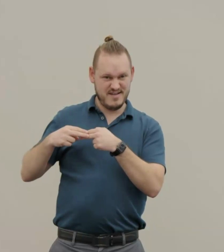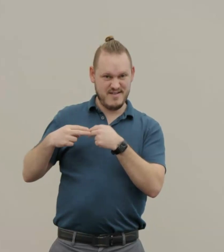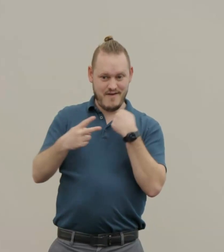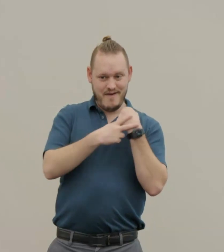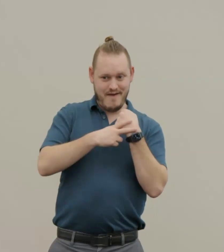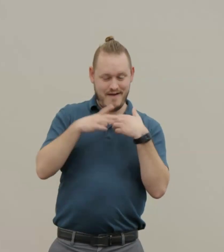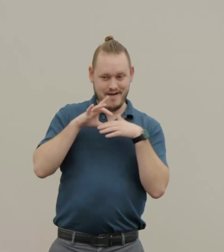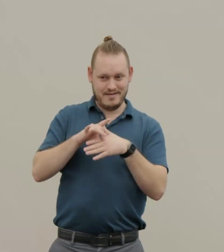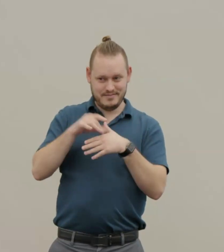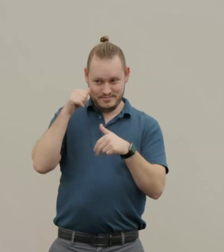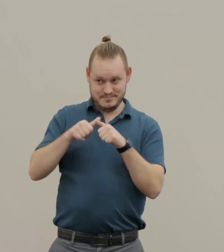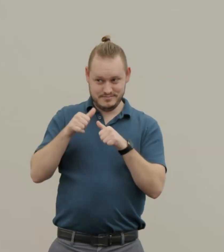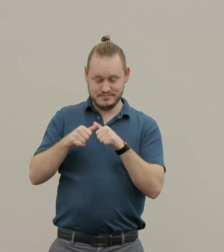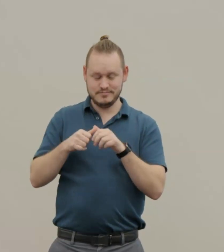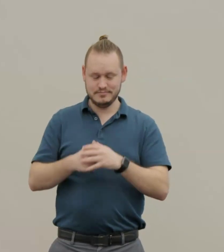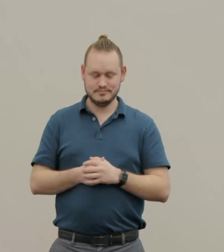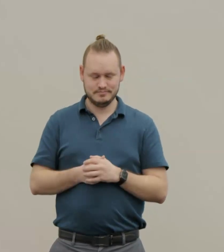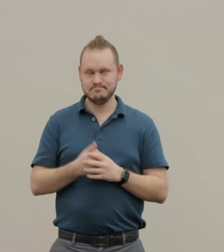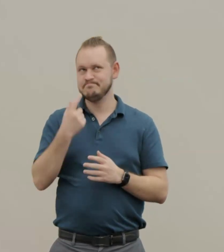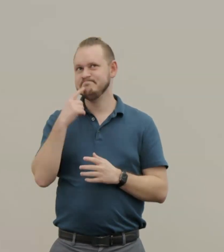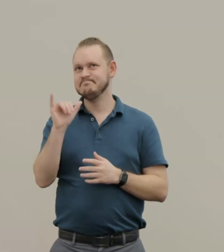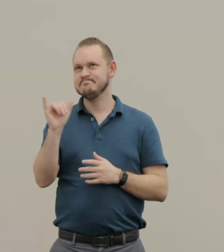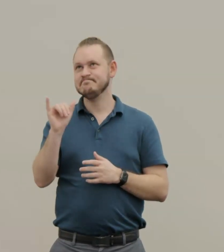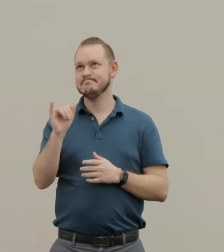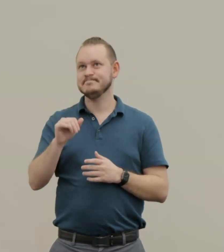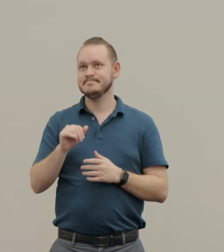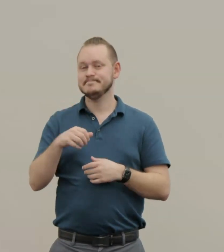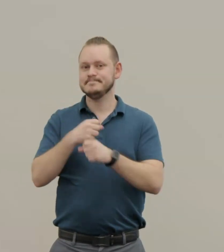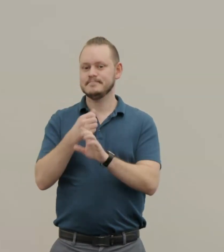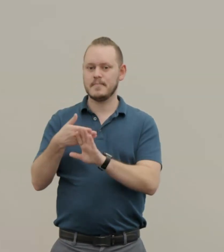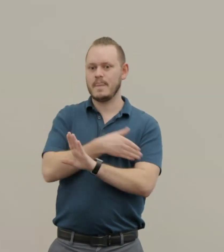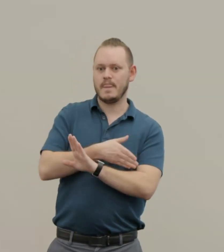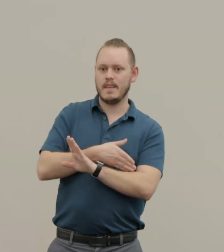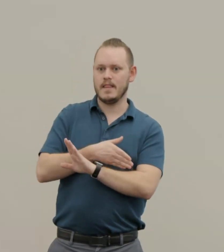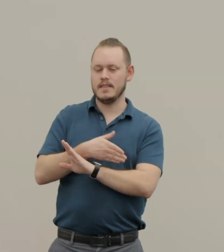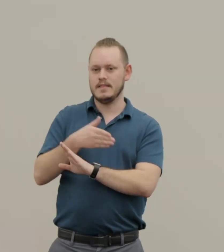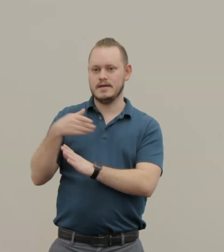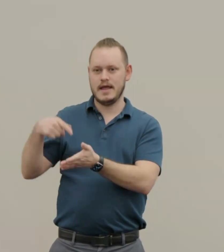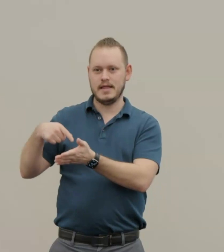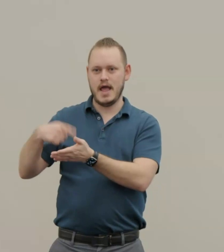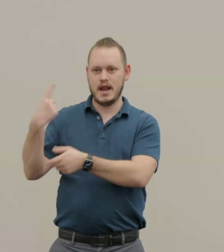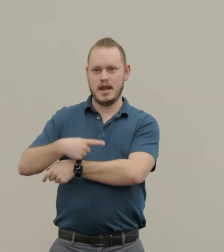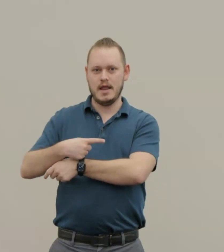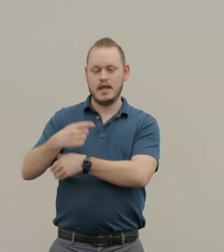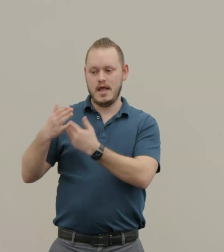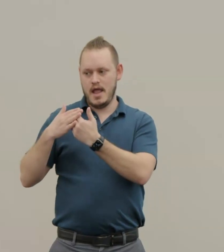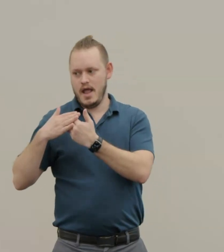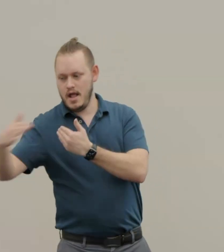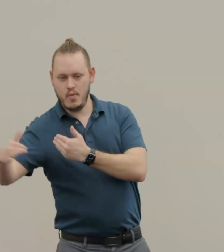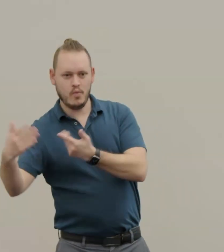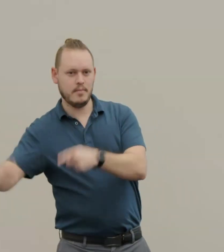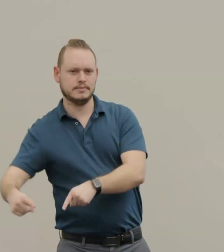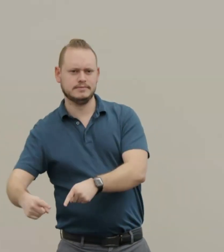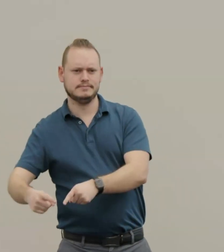content? Right? It said something about made before the deadline. What happens after the